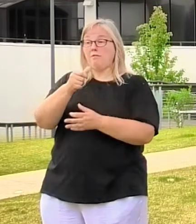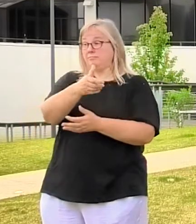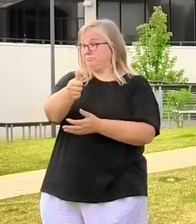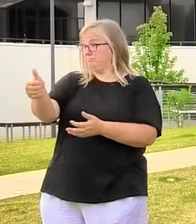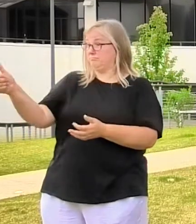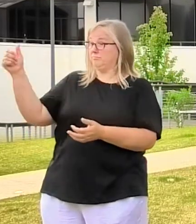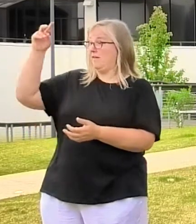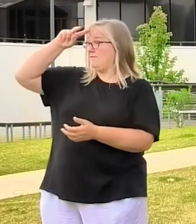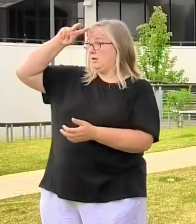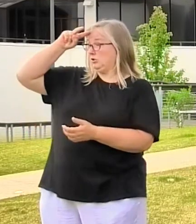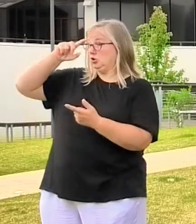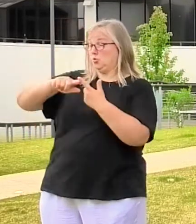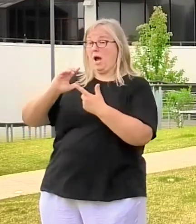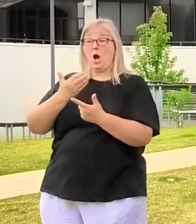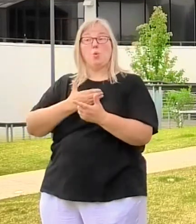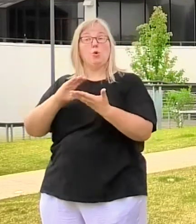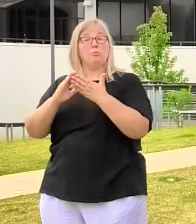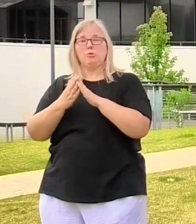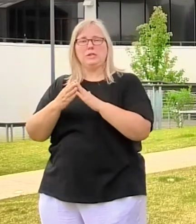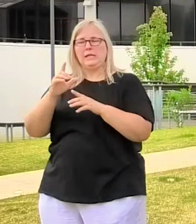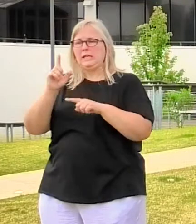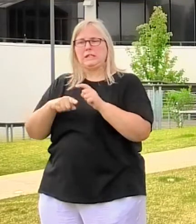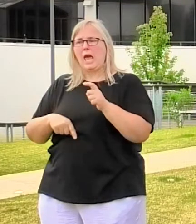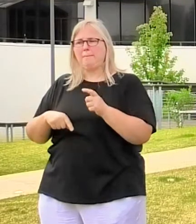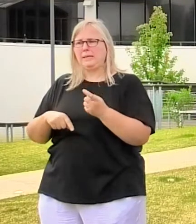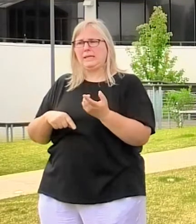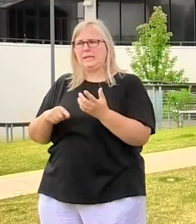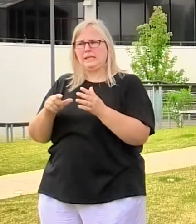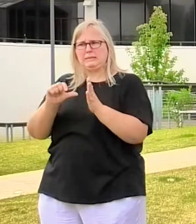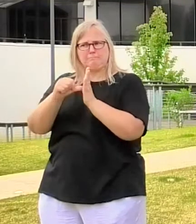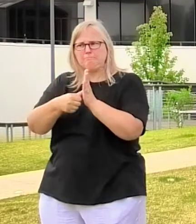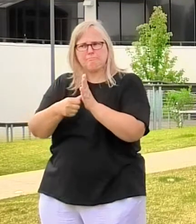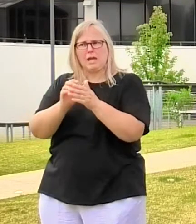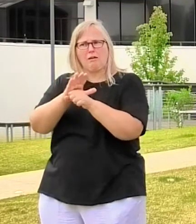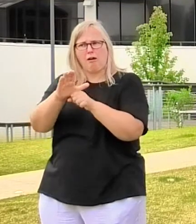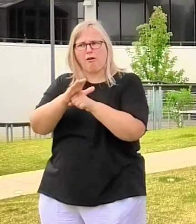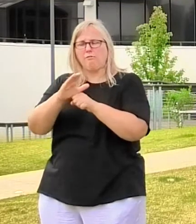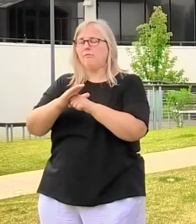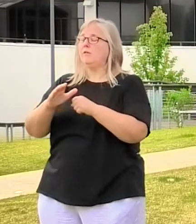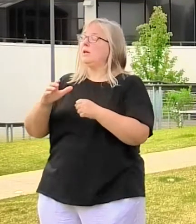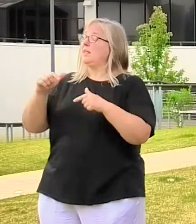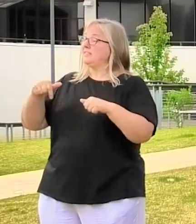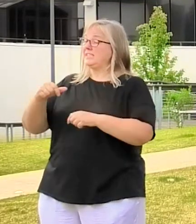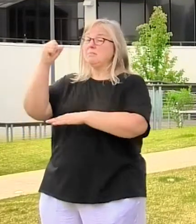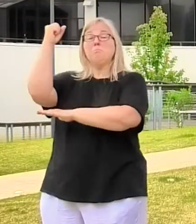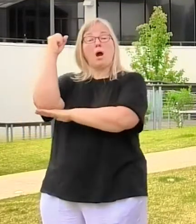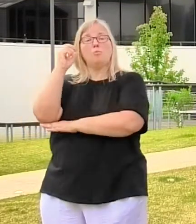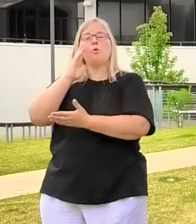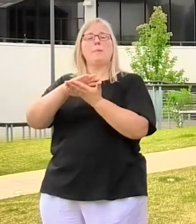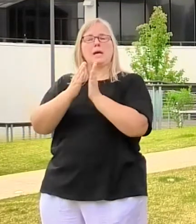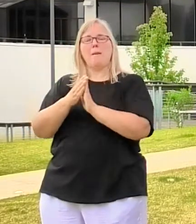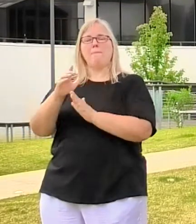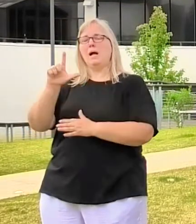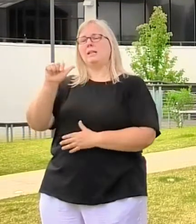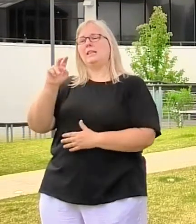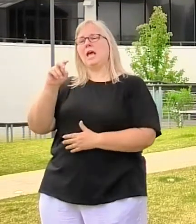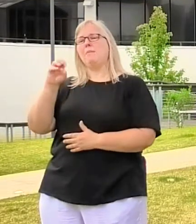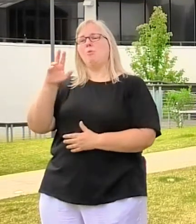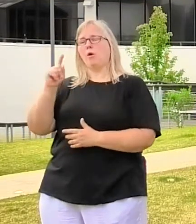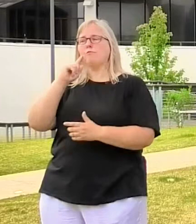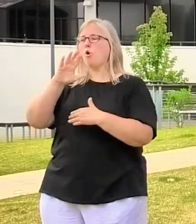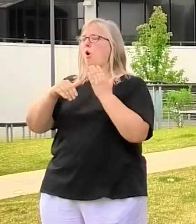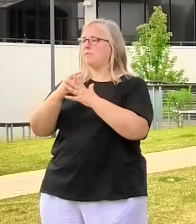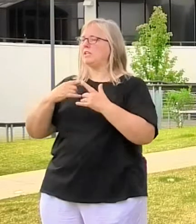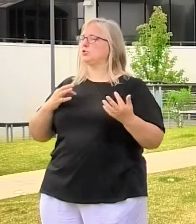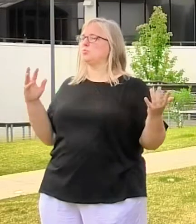our community cannot be understated. And this monument will be a landmark for all of us to gather and pay